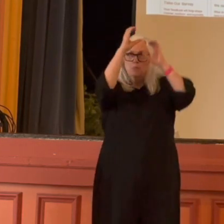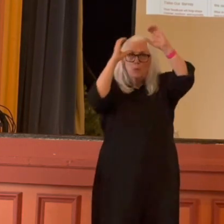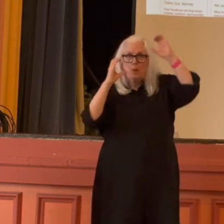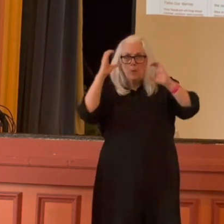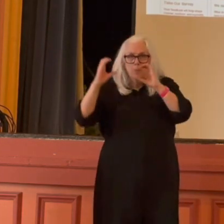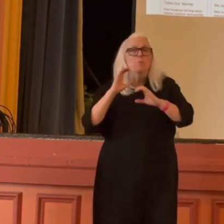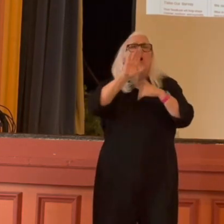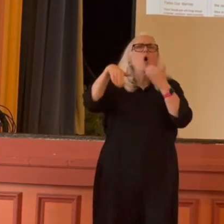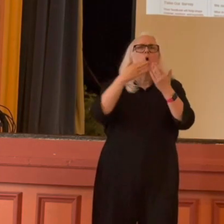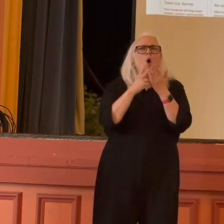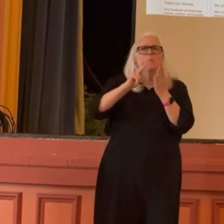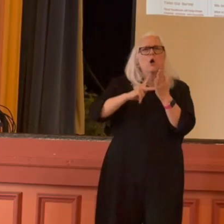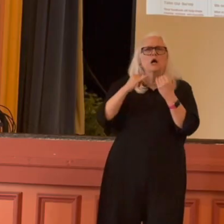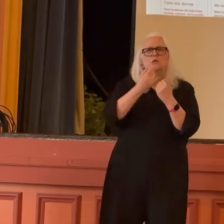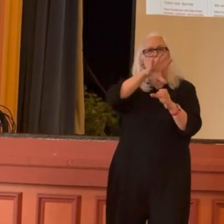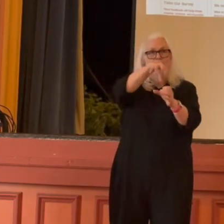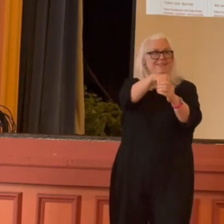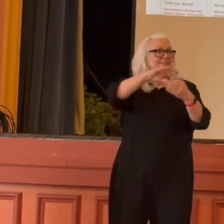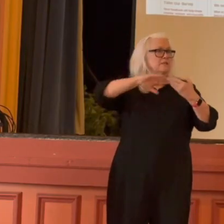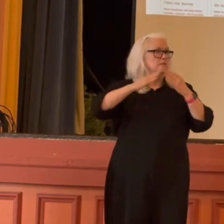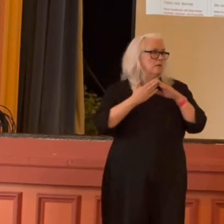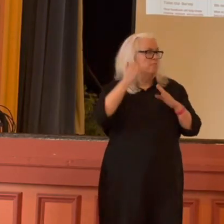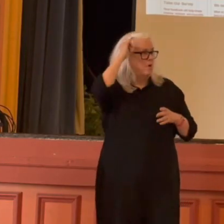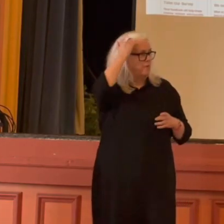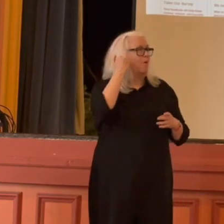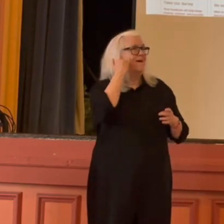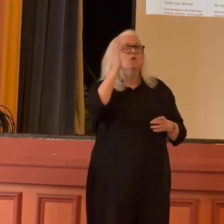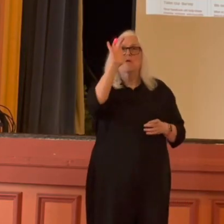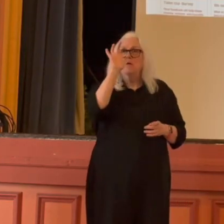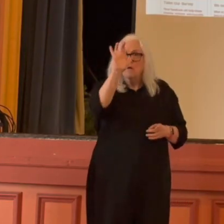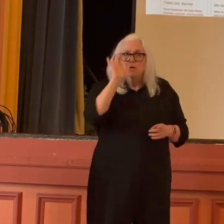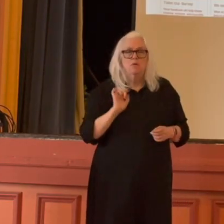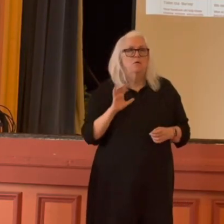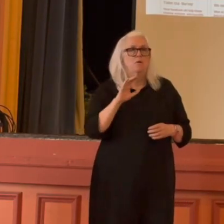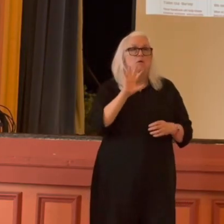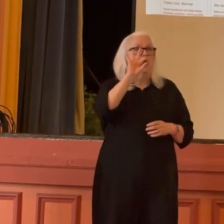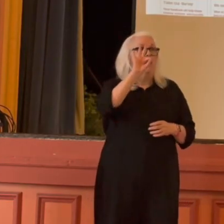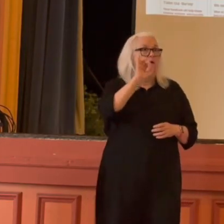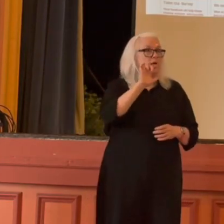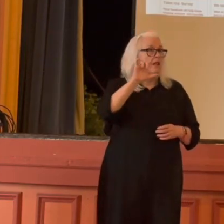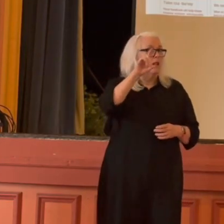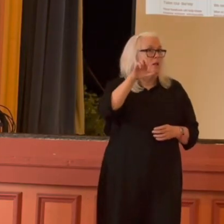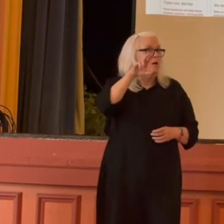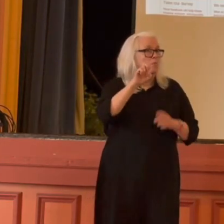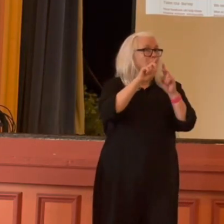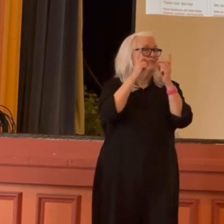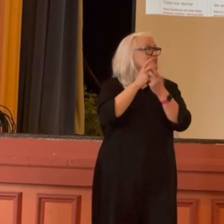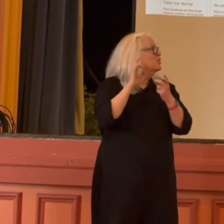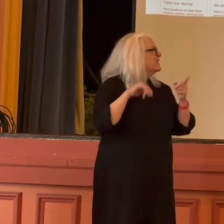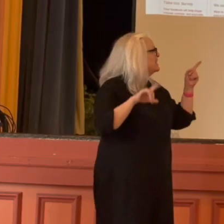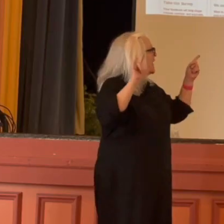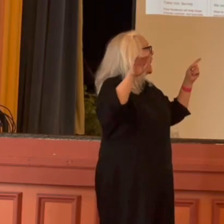districts of the city of Buffalo. If you click on the Fillmore district, which is this lime green